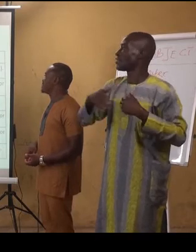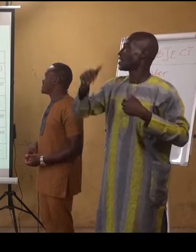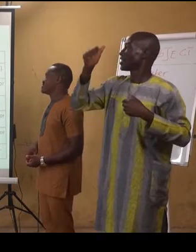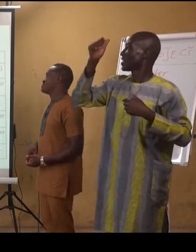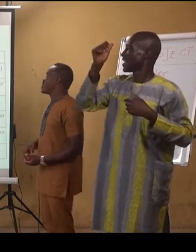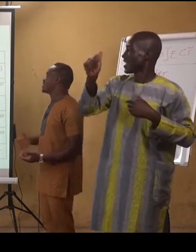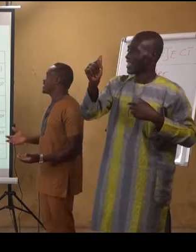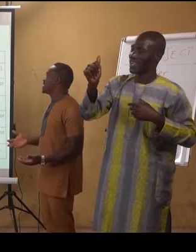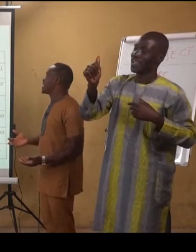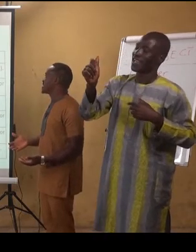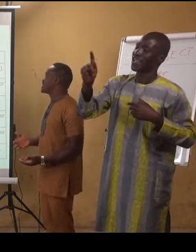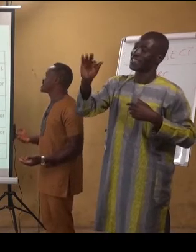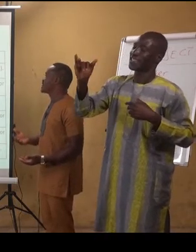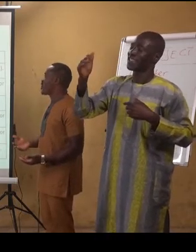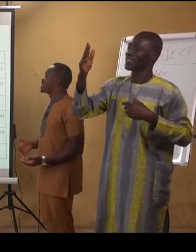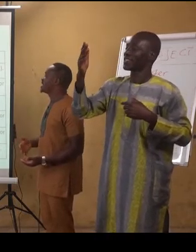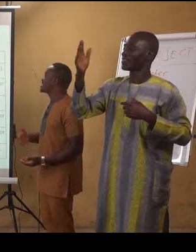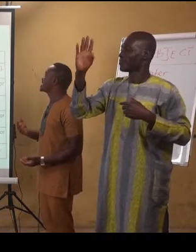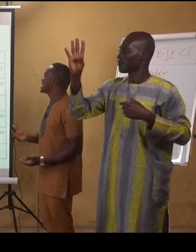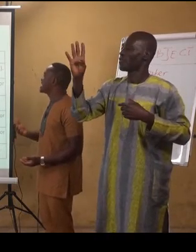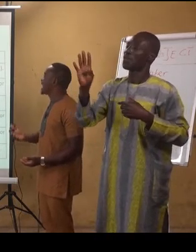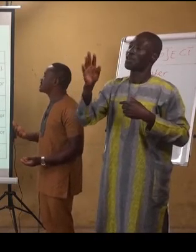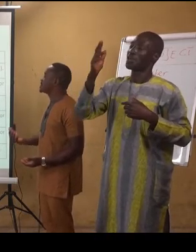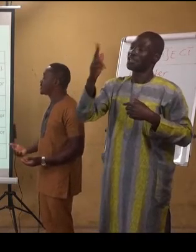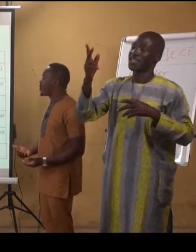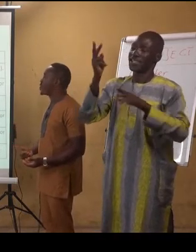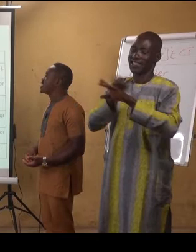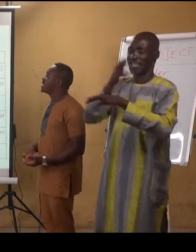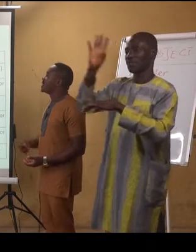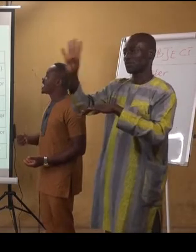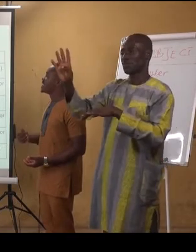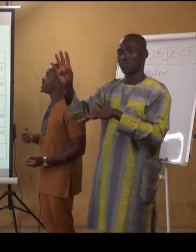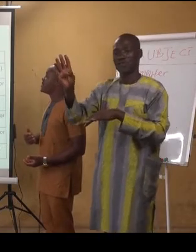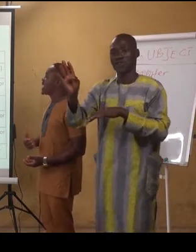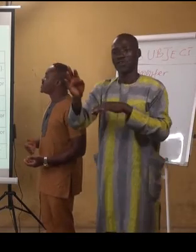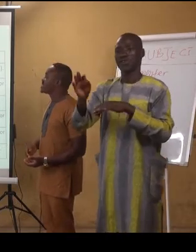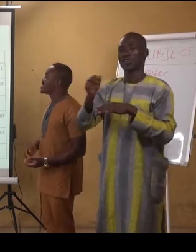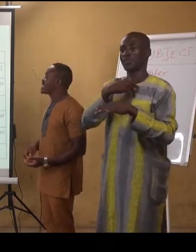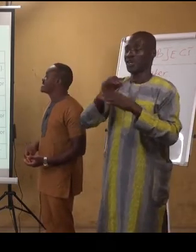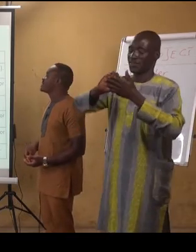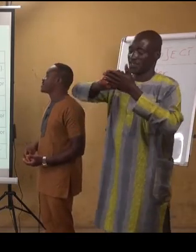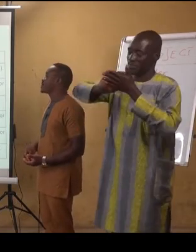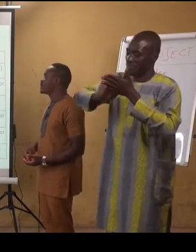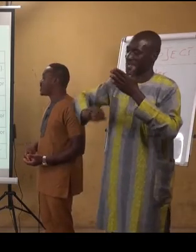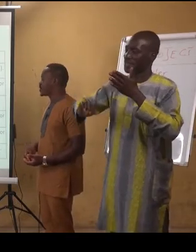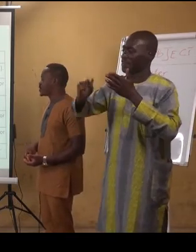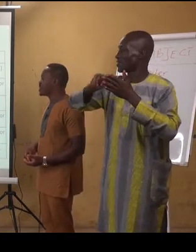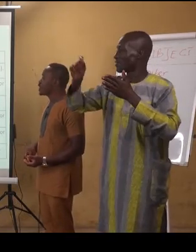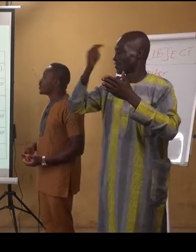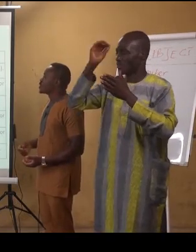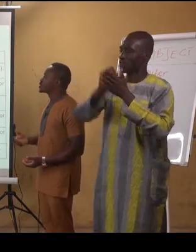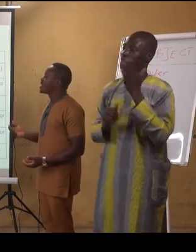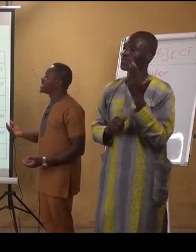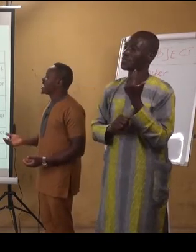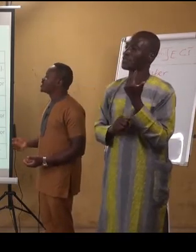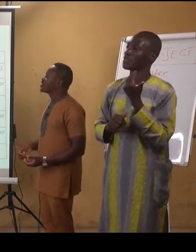asterisk B, or 3 asterisk 4. That is 3 times 4. Then we have the minus sign for subtraction.